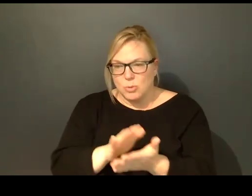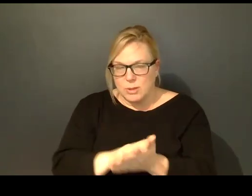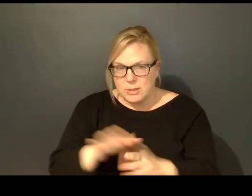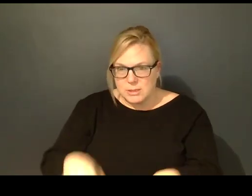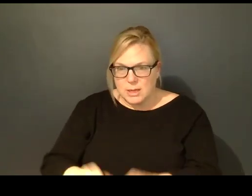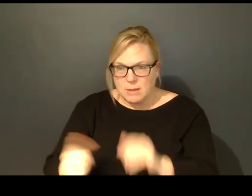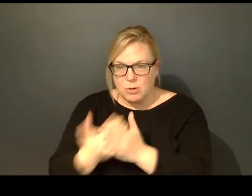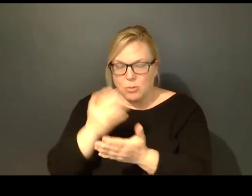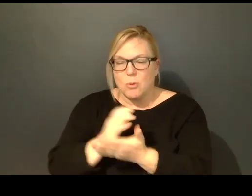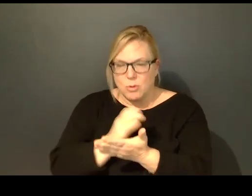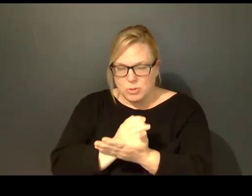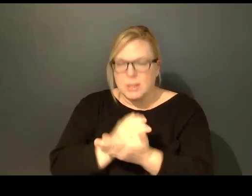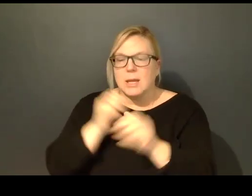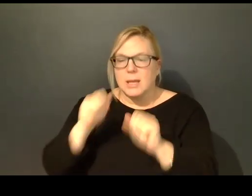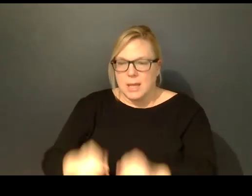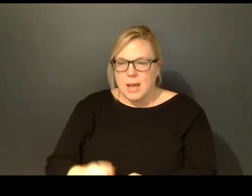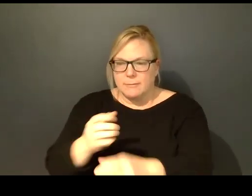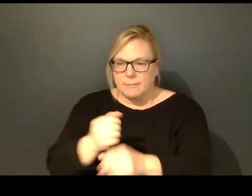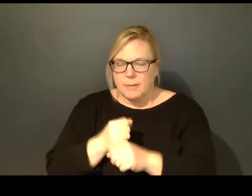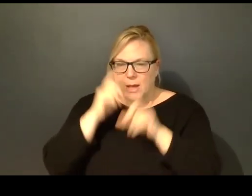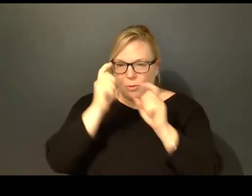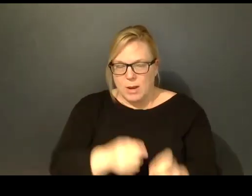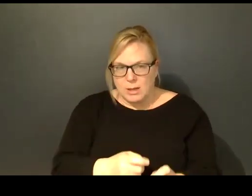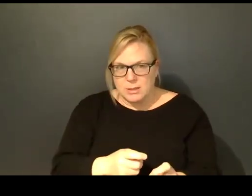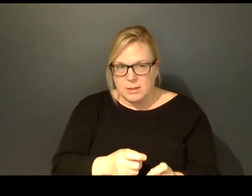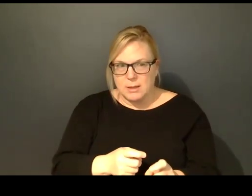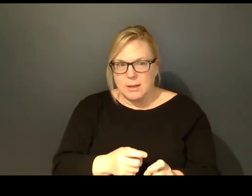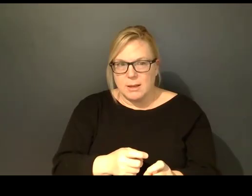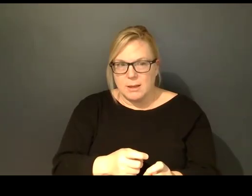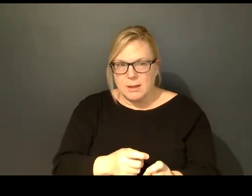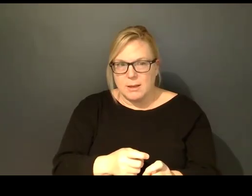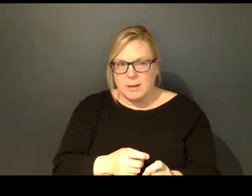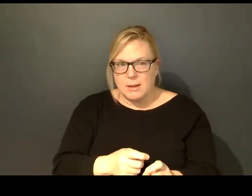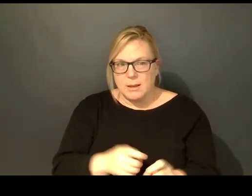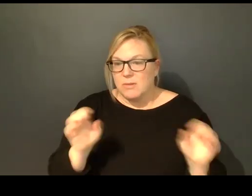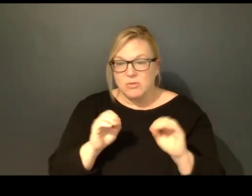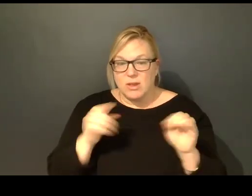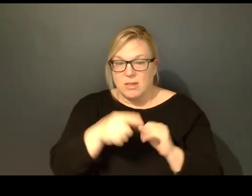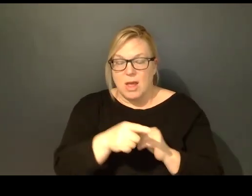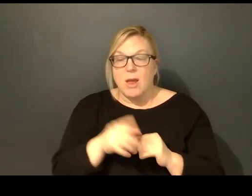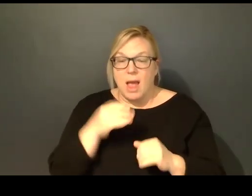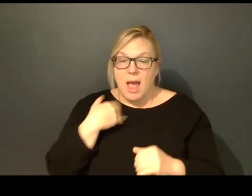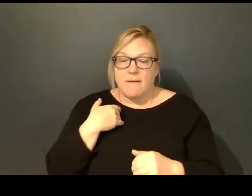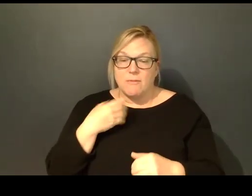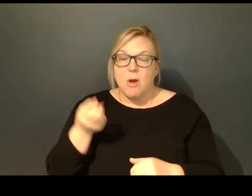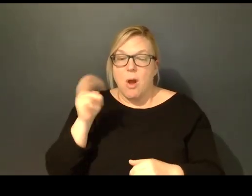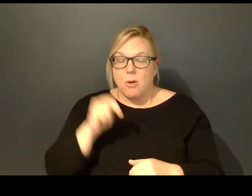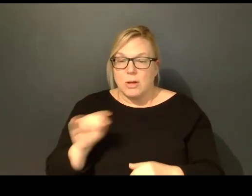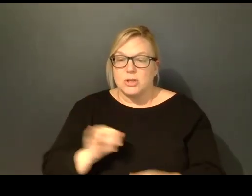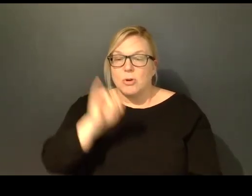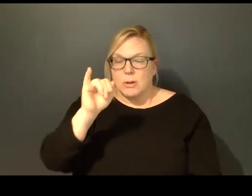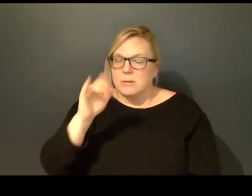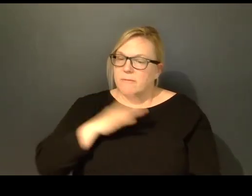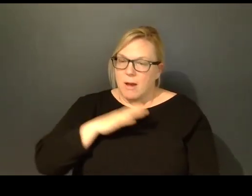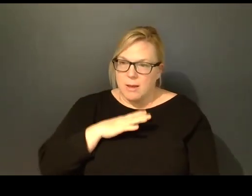get a grant. But there is nothing that is there unless you have your own insurance, and even that can support you. Unlike